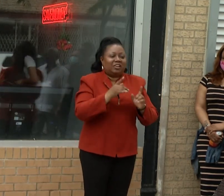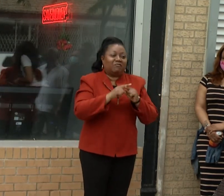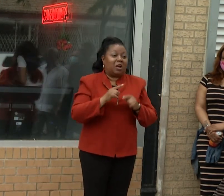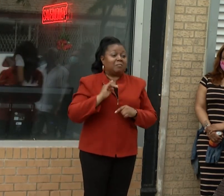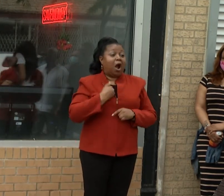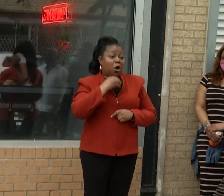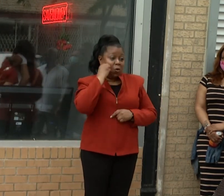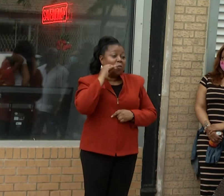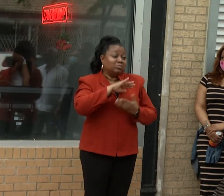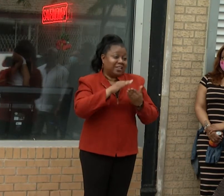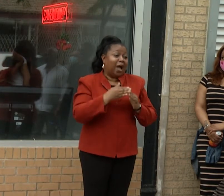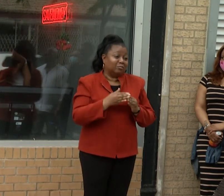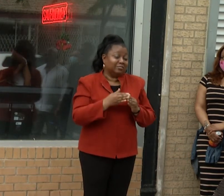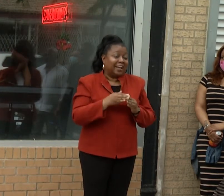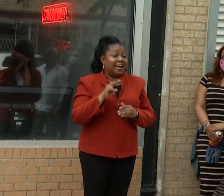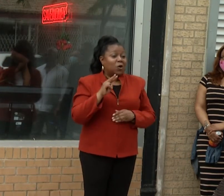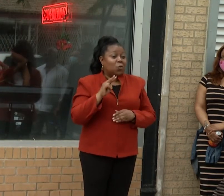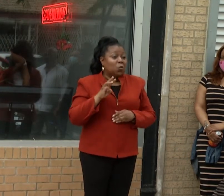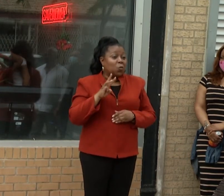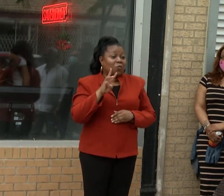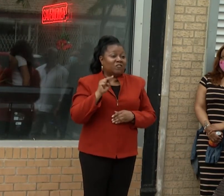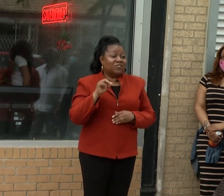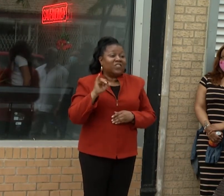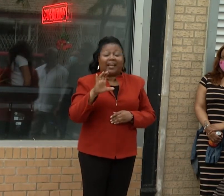our hometown. Vic?